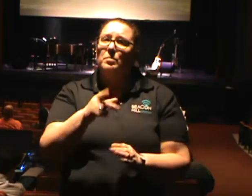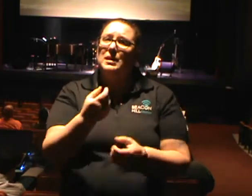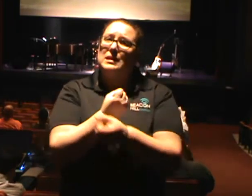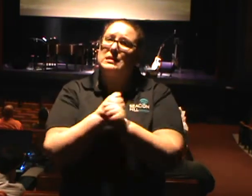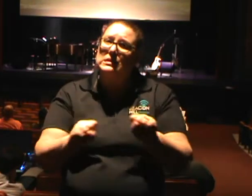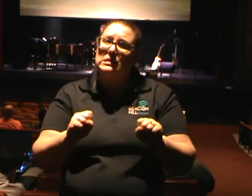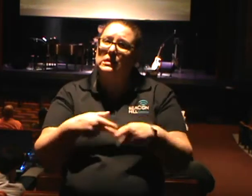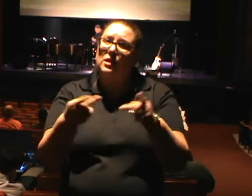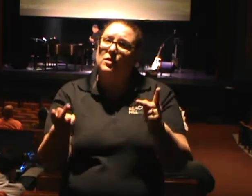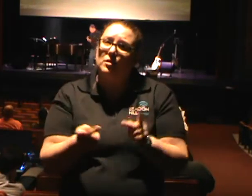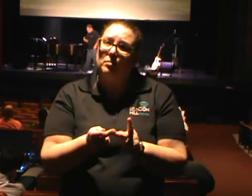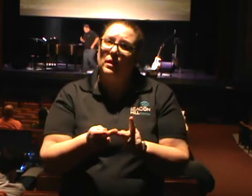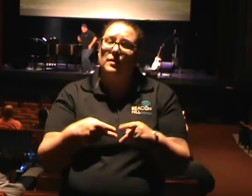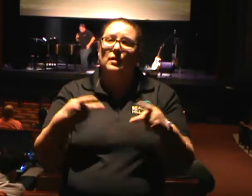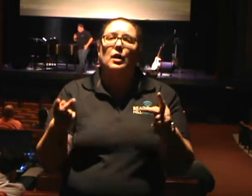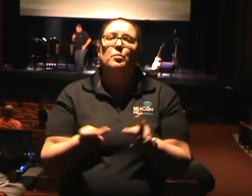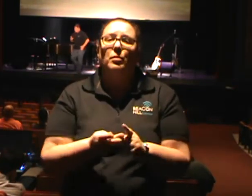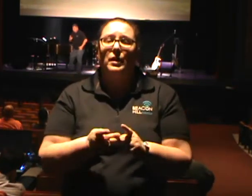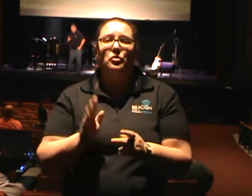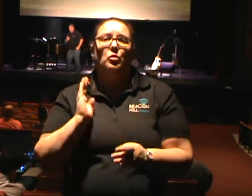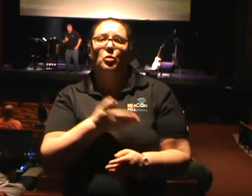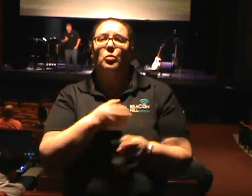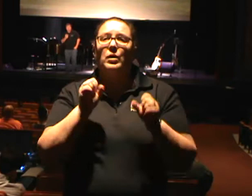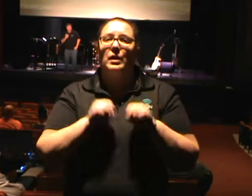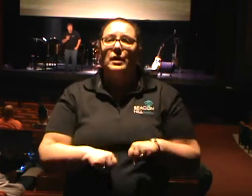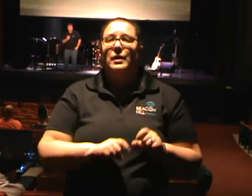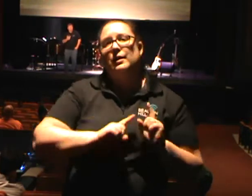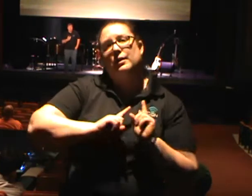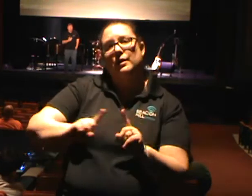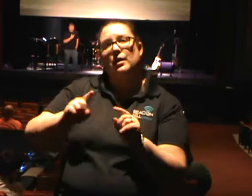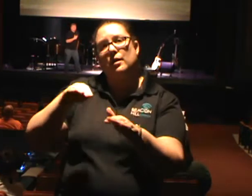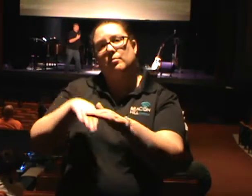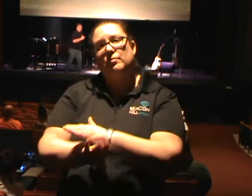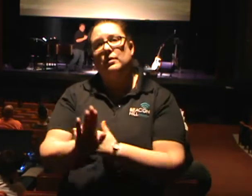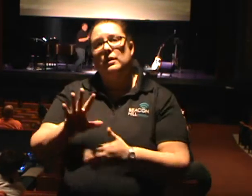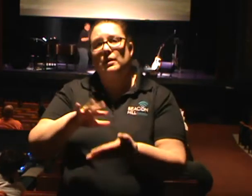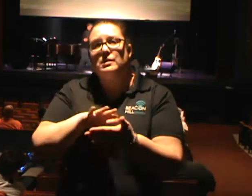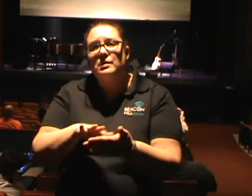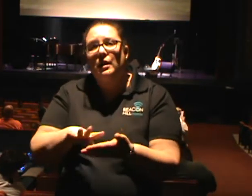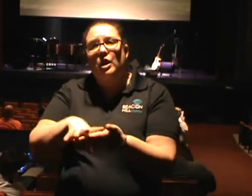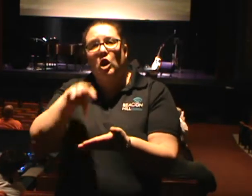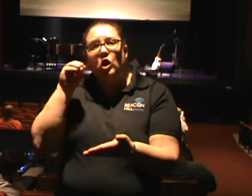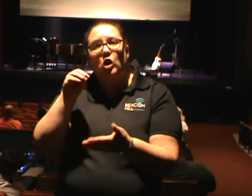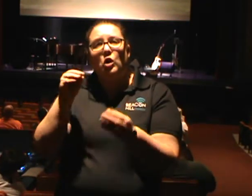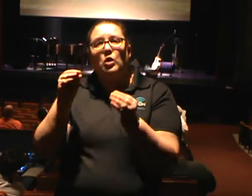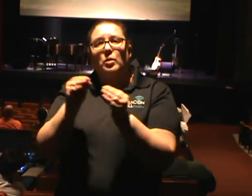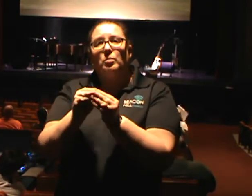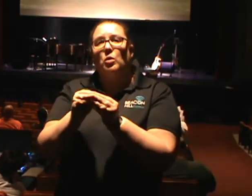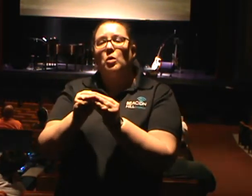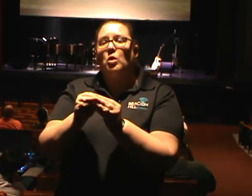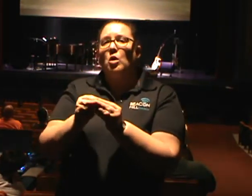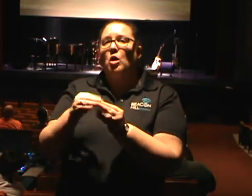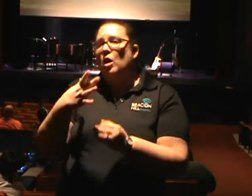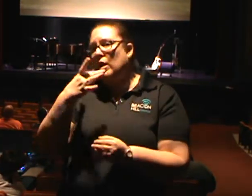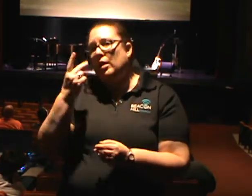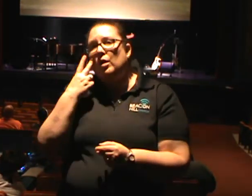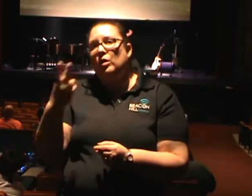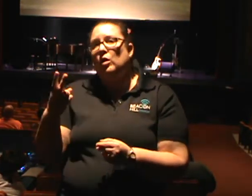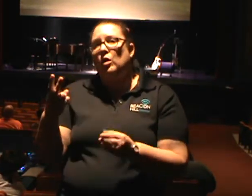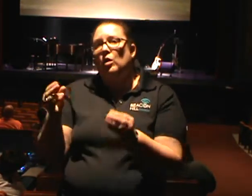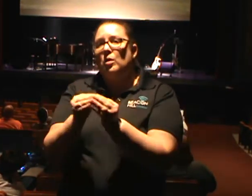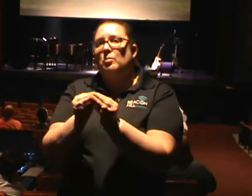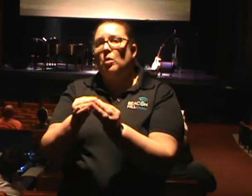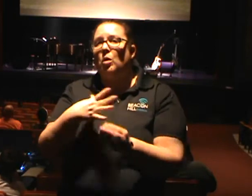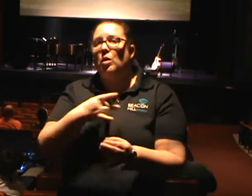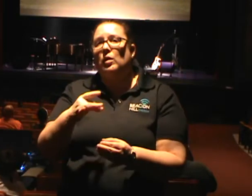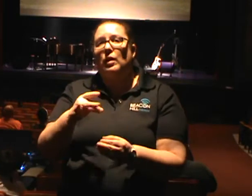meant to be a place where we can come and study about him, learn about him, look more like him, and be sent out to him. The gathering